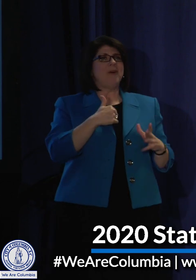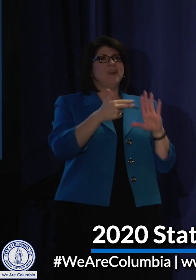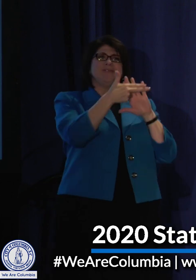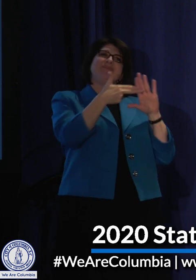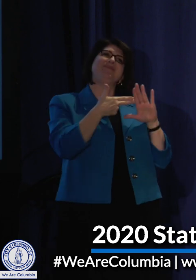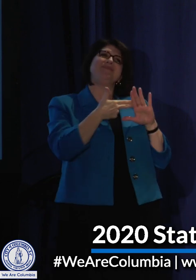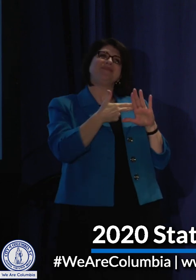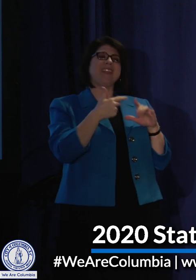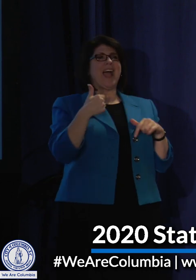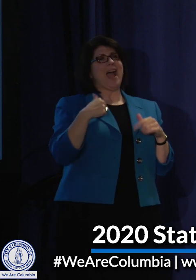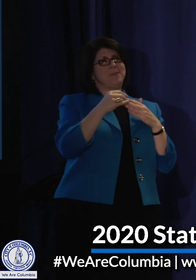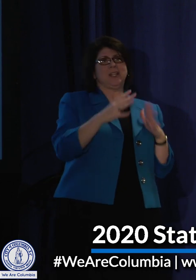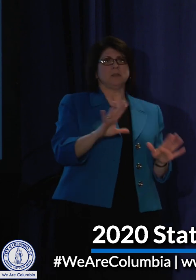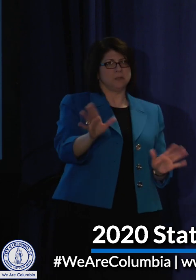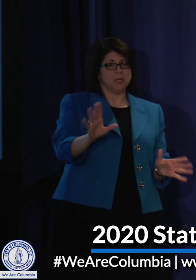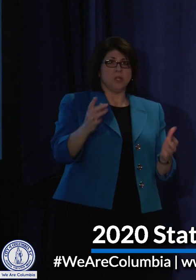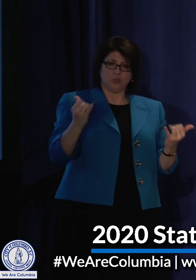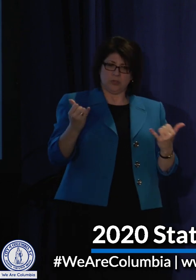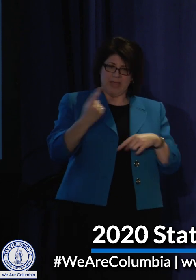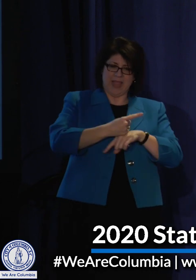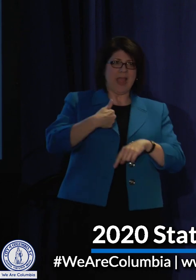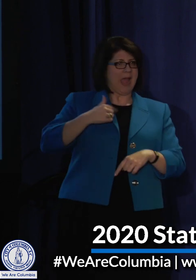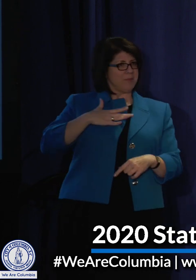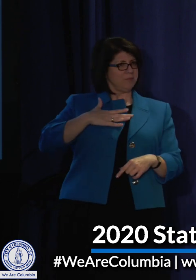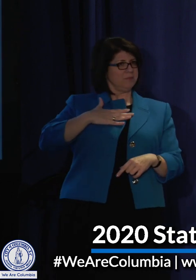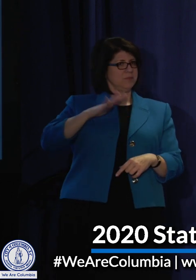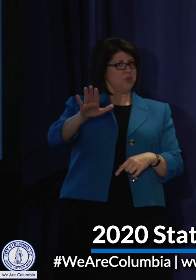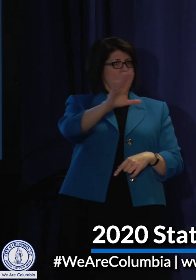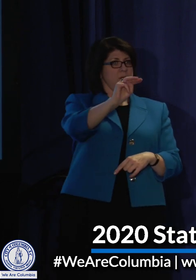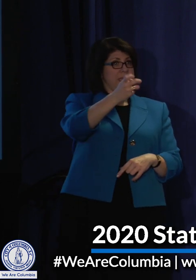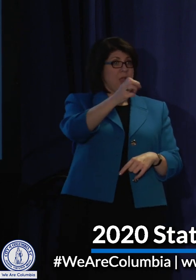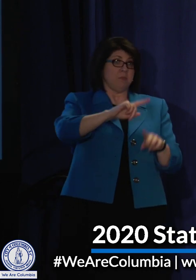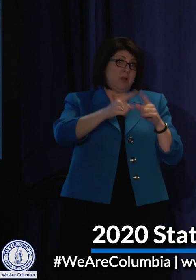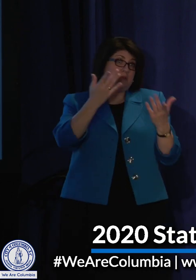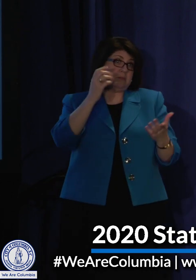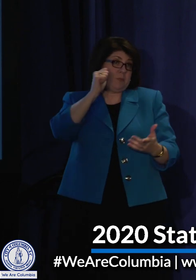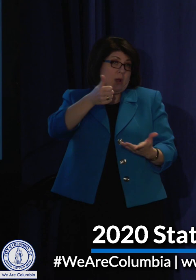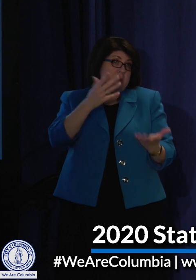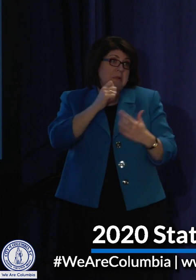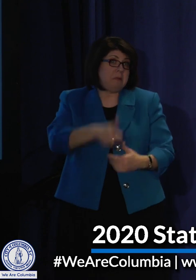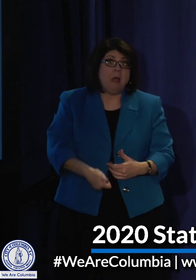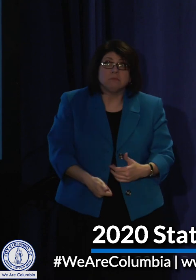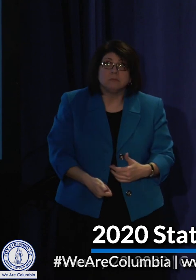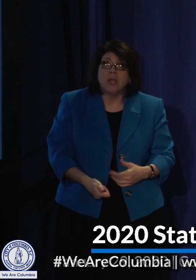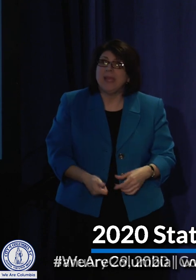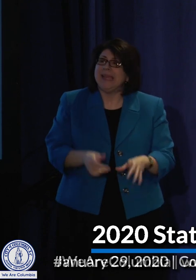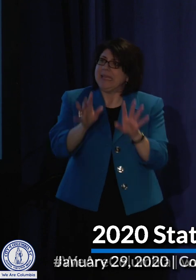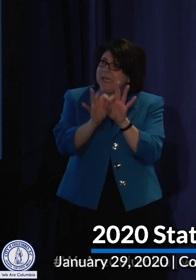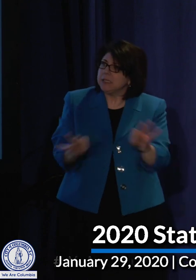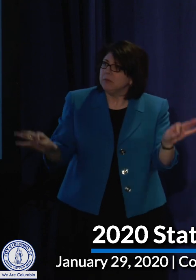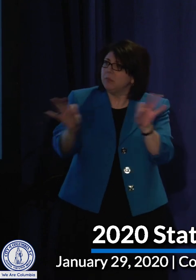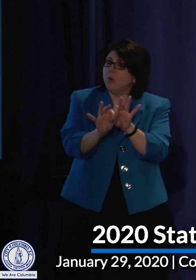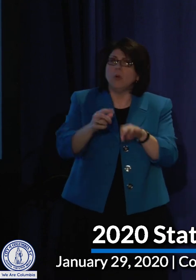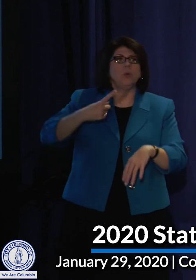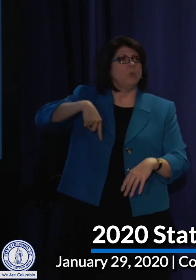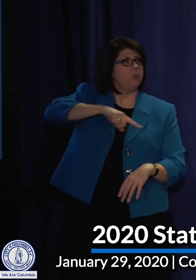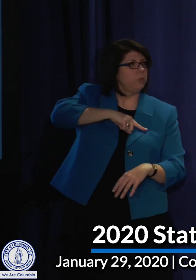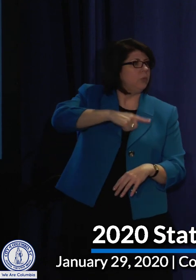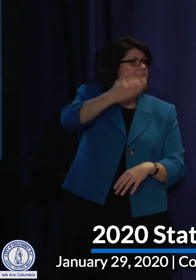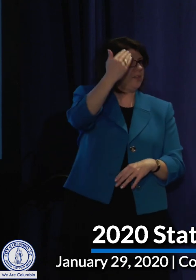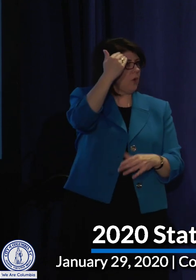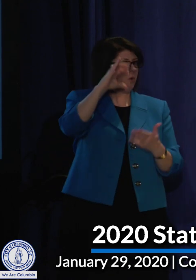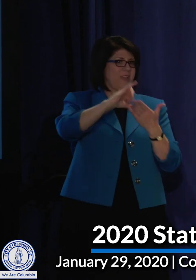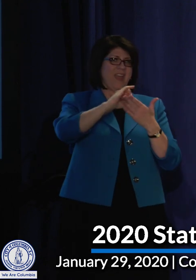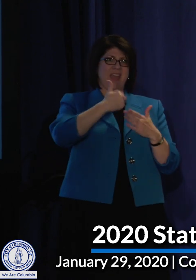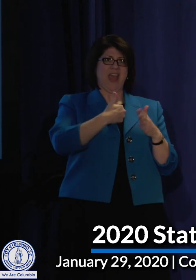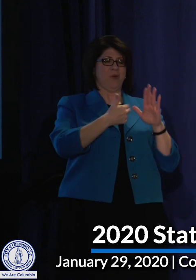Today, I'm your mayor, and tomorrow I may not be. It's important that we know that our